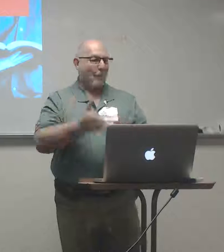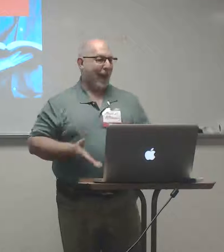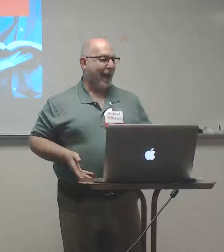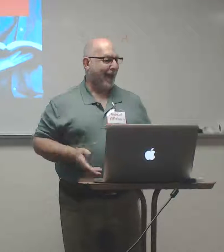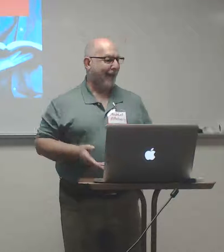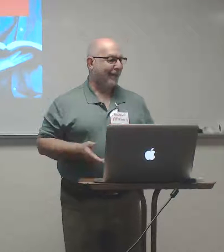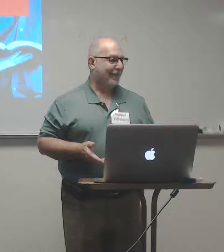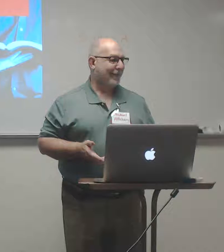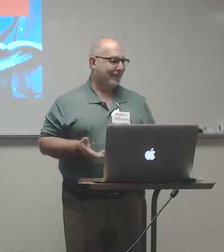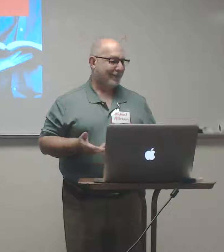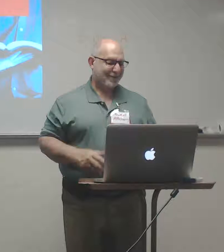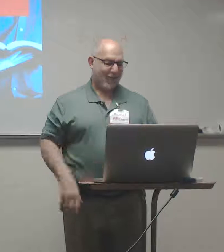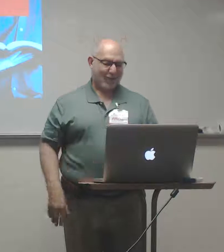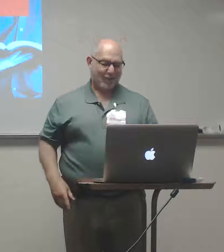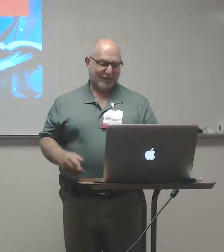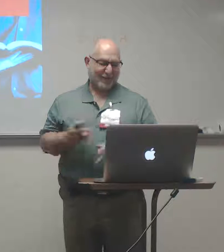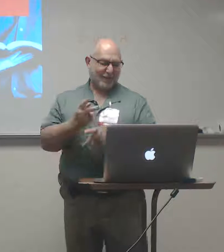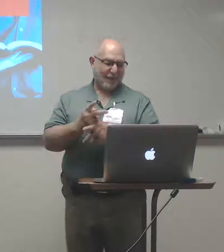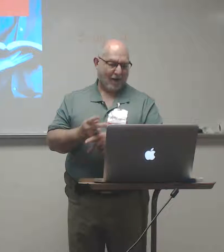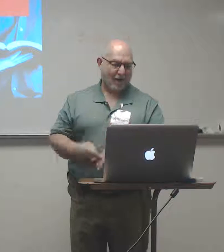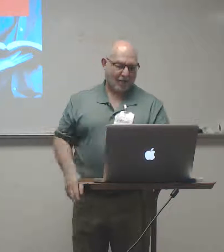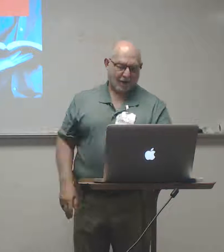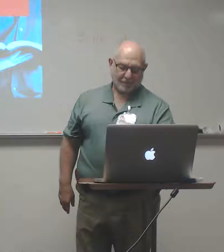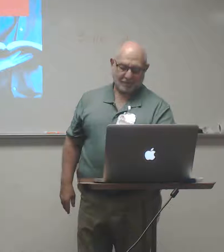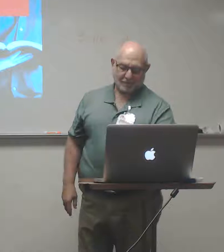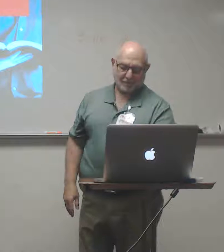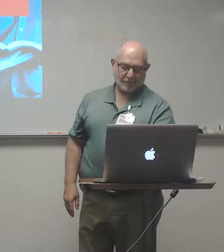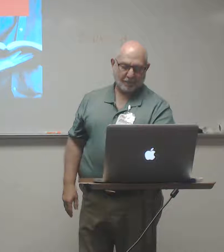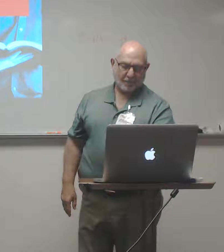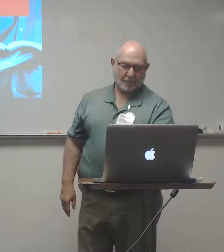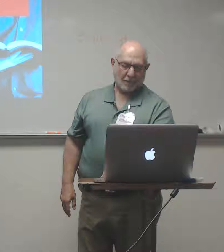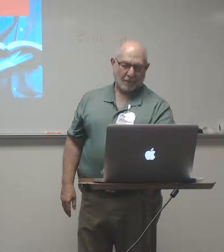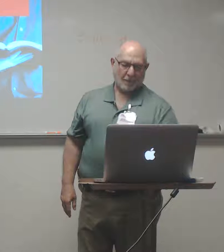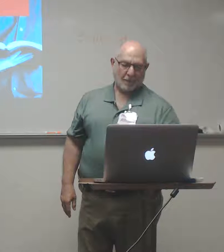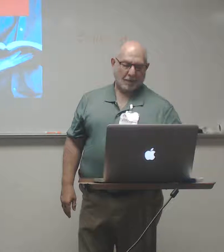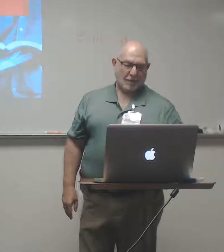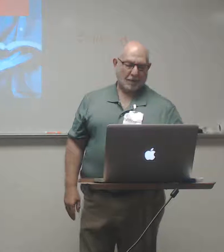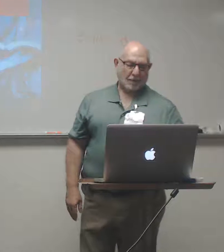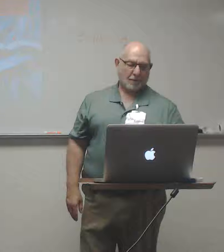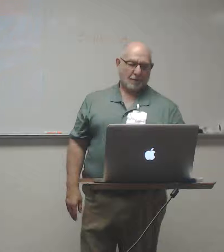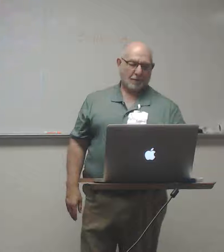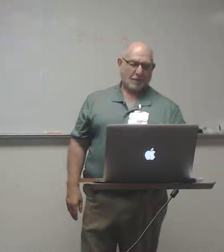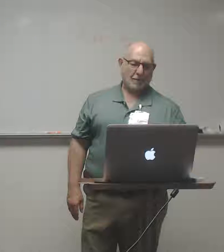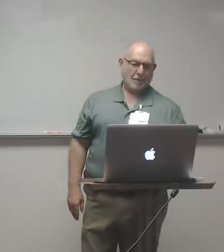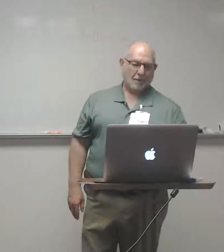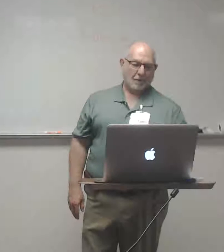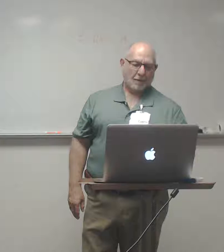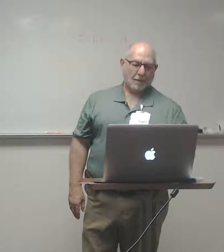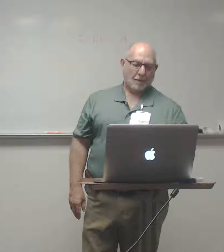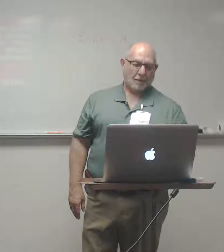we can sit there, we can study, we can meditate it, but don't obey it. We got to be careful. Got to be careful.